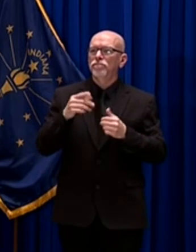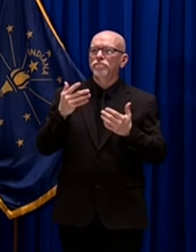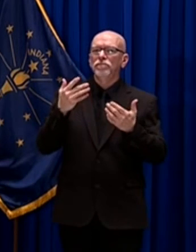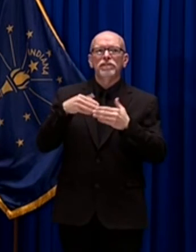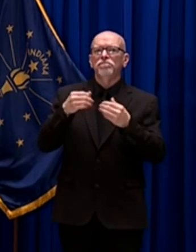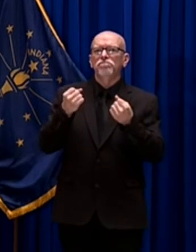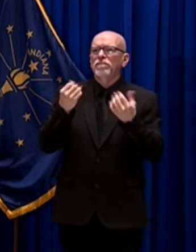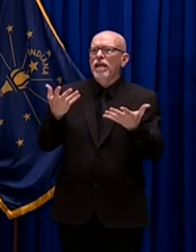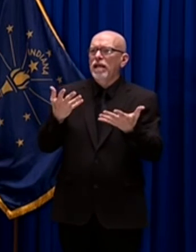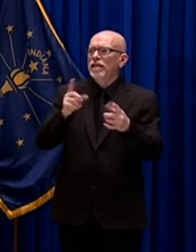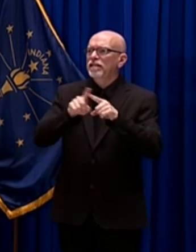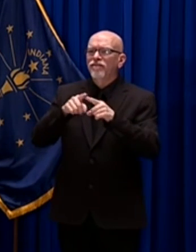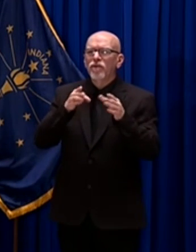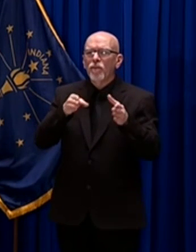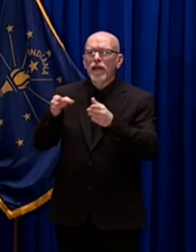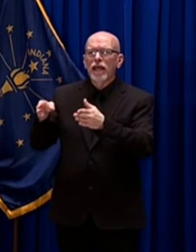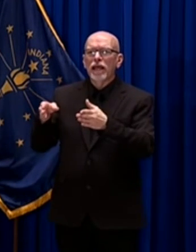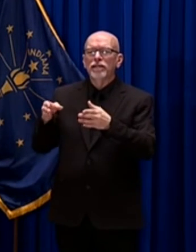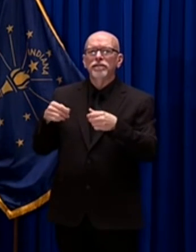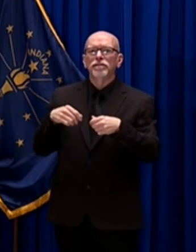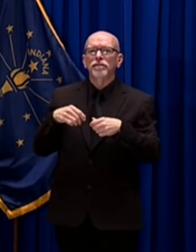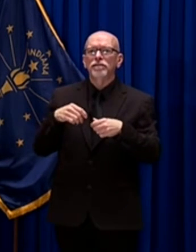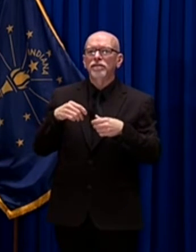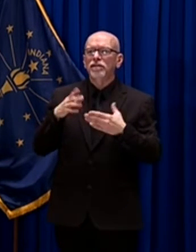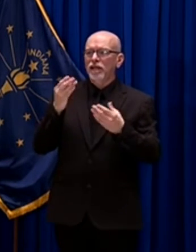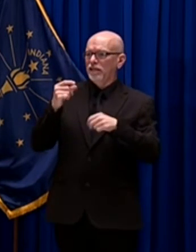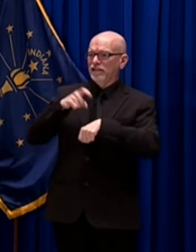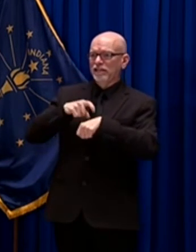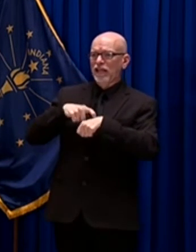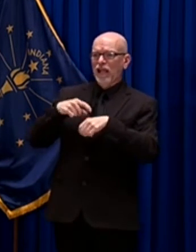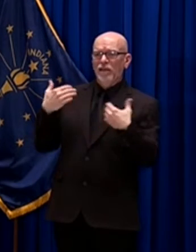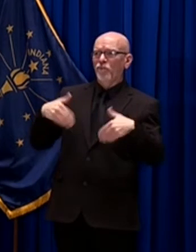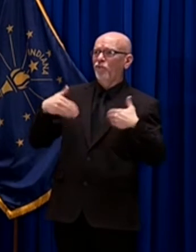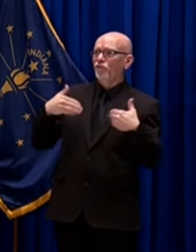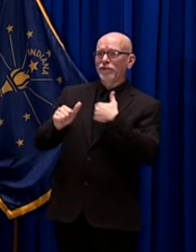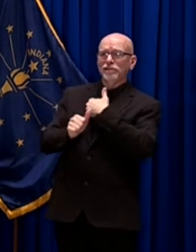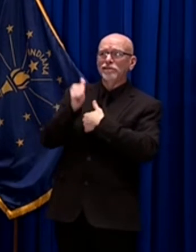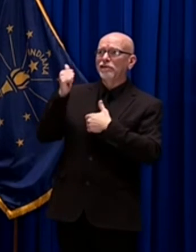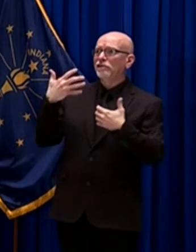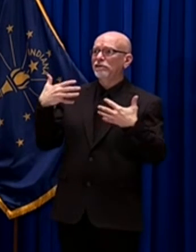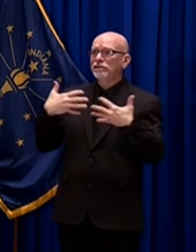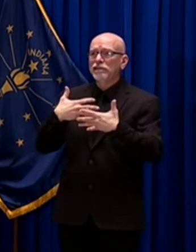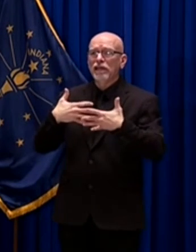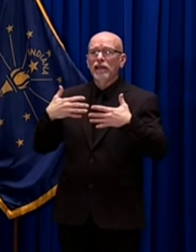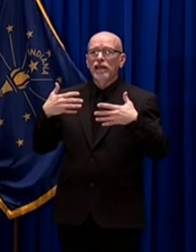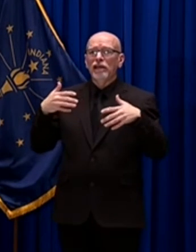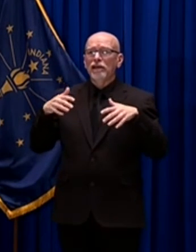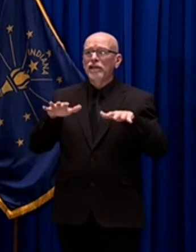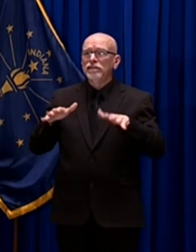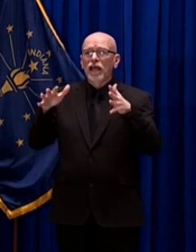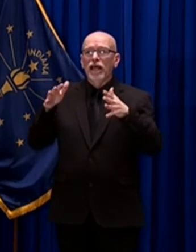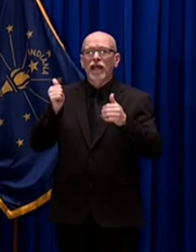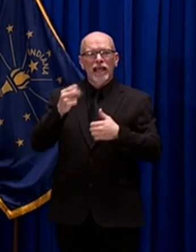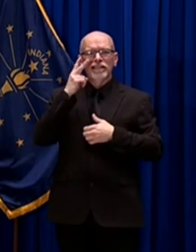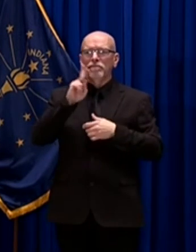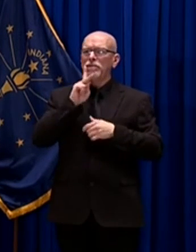numerous and various ways. In times of adversity, you see true character